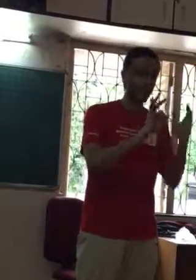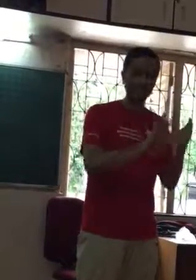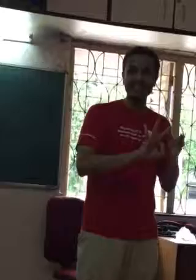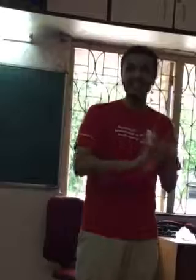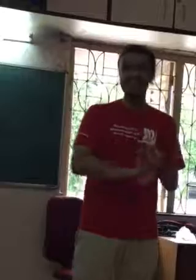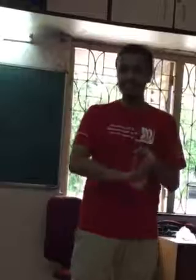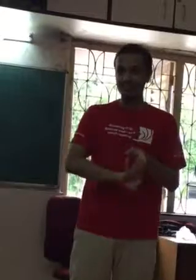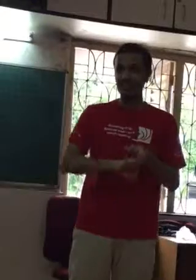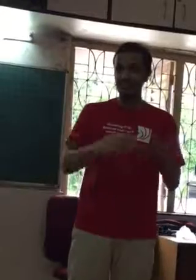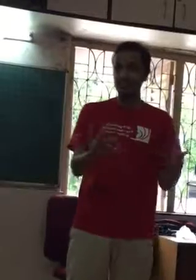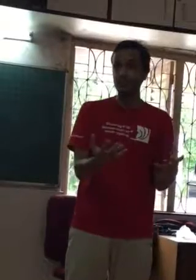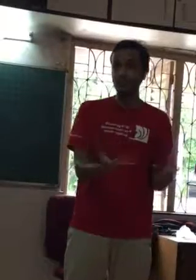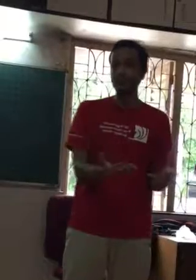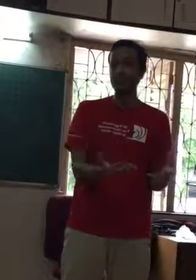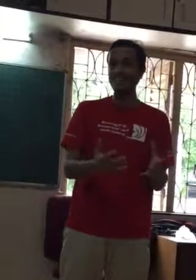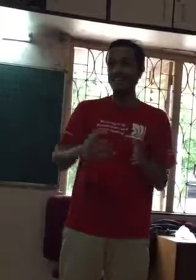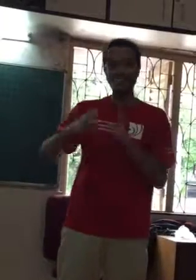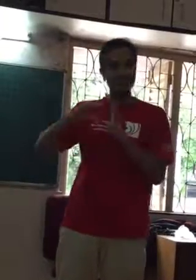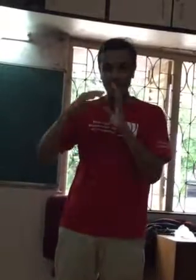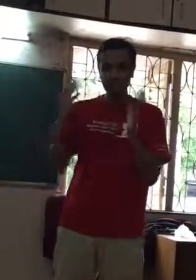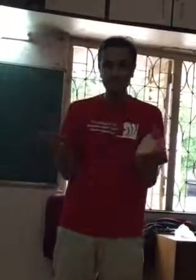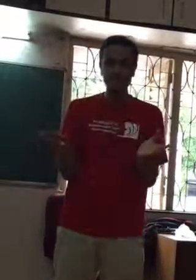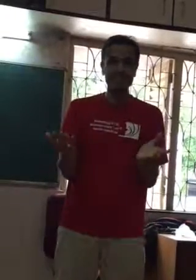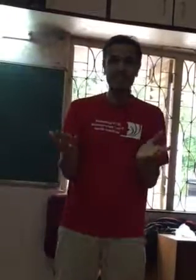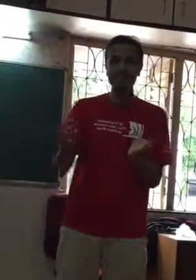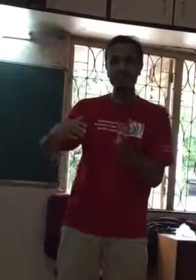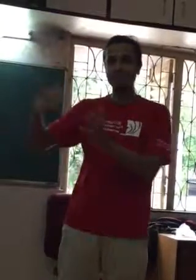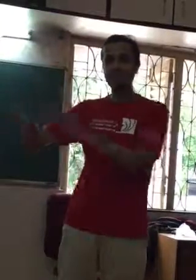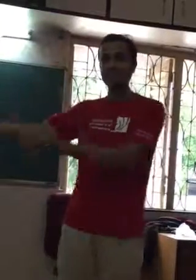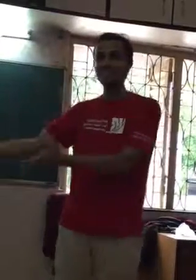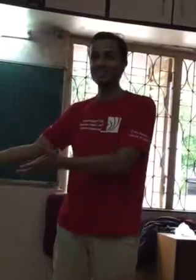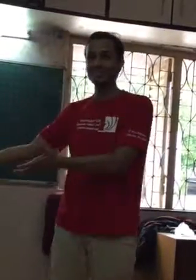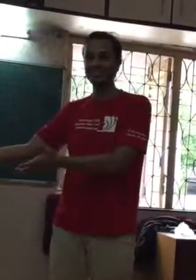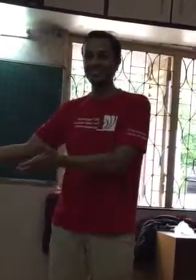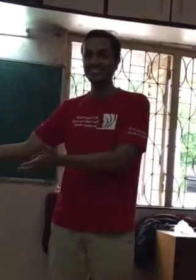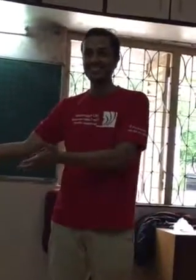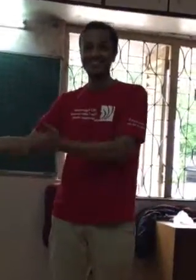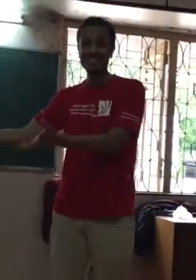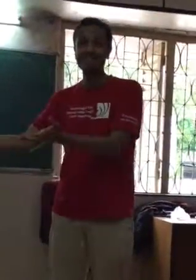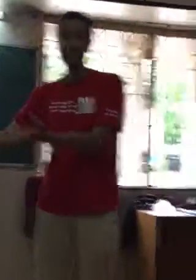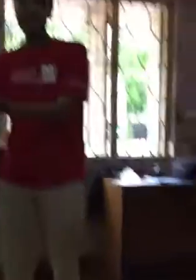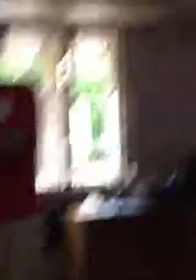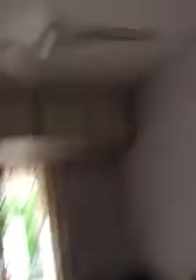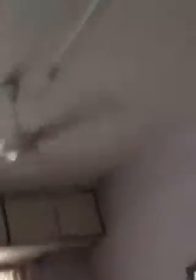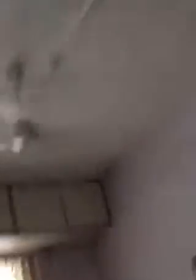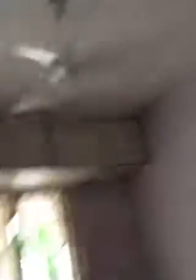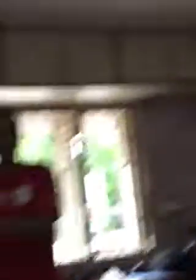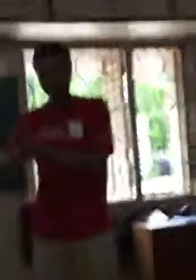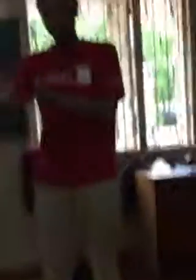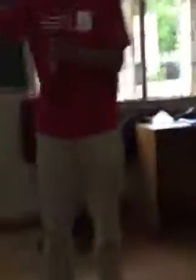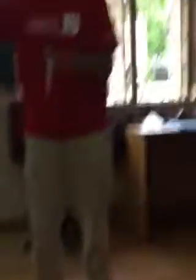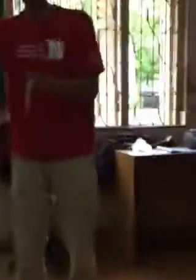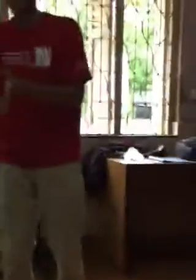30 kgs of your food waste, it's almost the same as planting a tree. Same benefit planting a tree for the whole year.